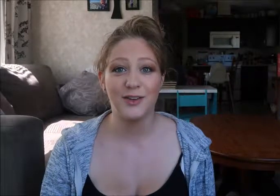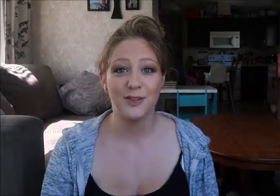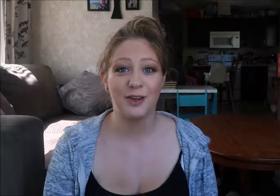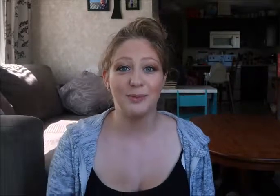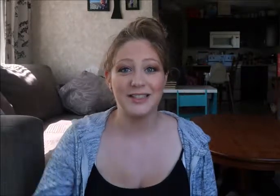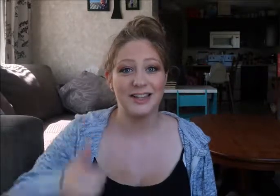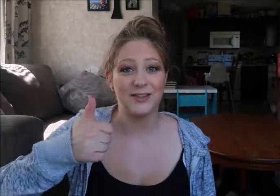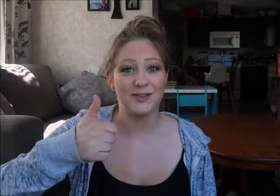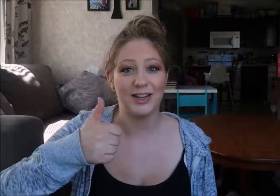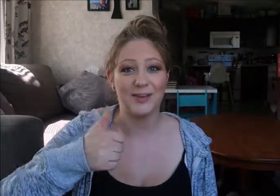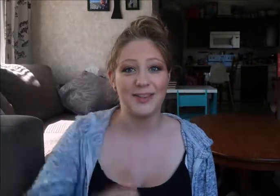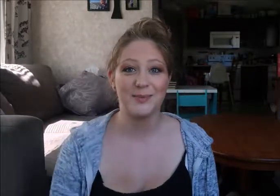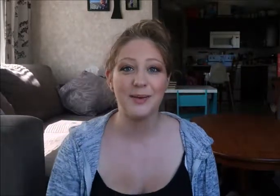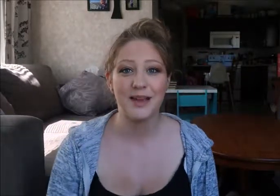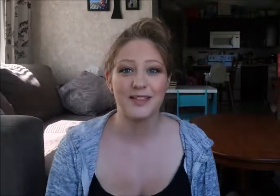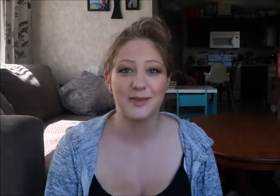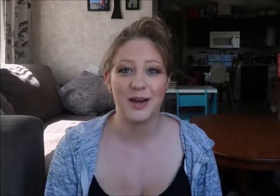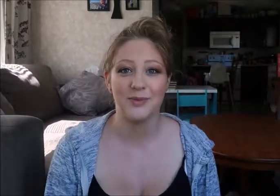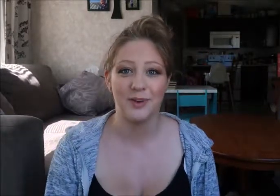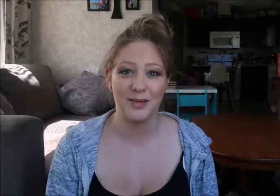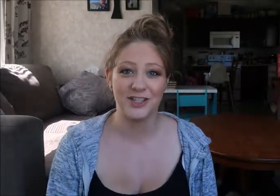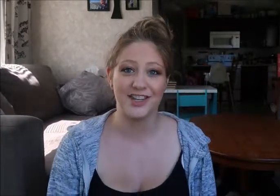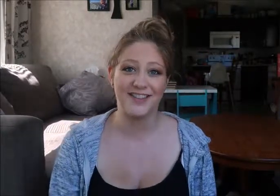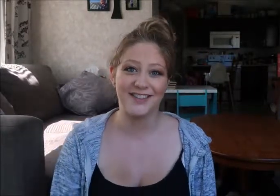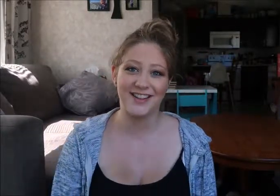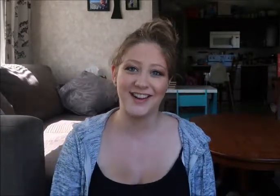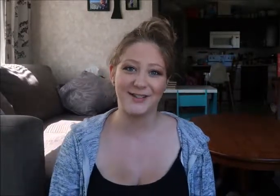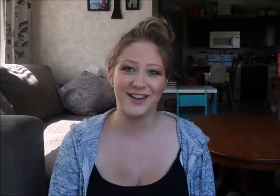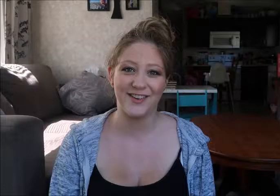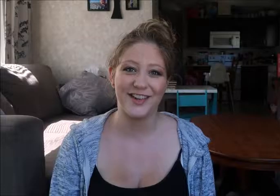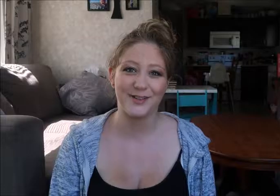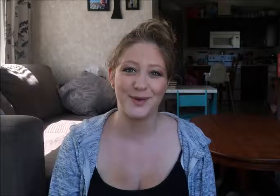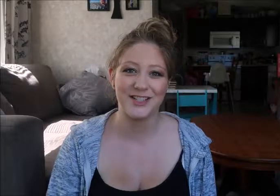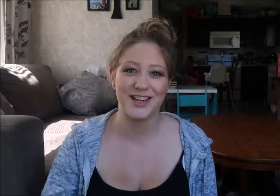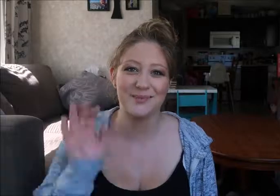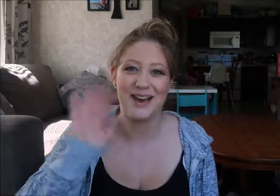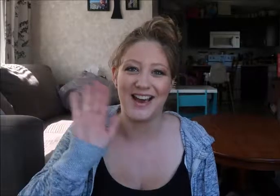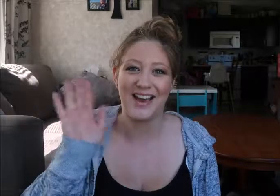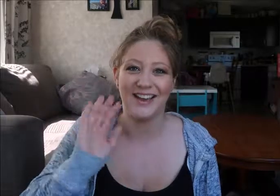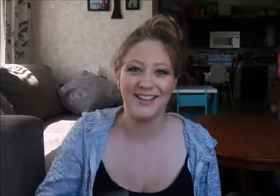enjoyed, please give this video a thumbs up and subscribe to follow my journey. I'll see you in the next video. Thanks for watching. Bye.